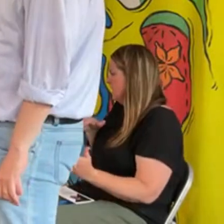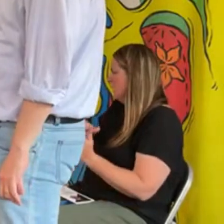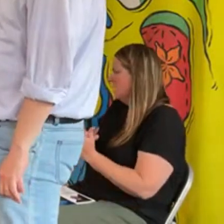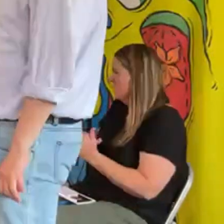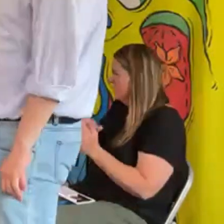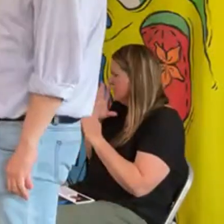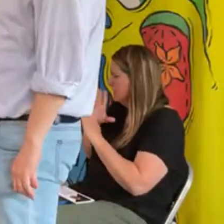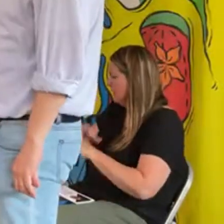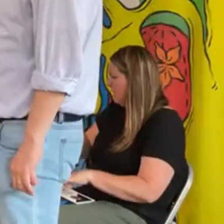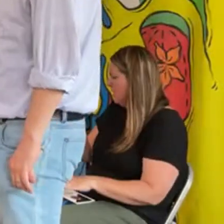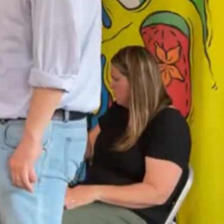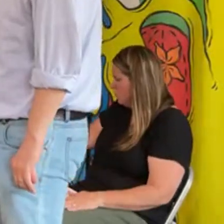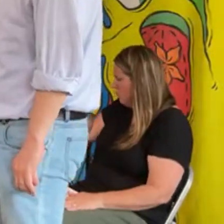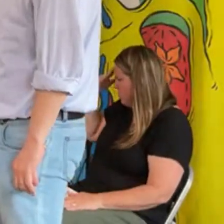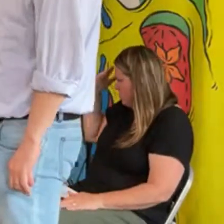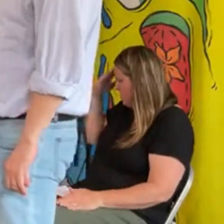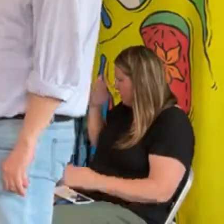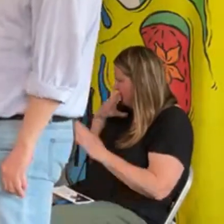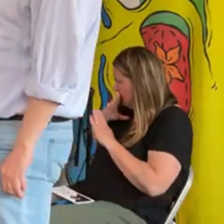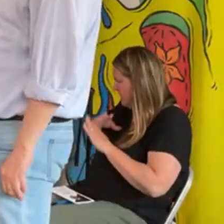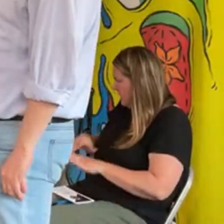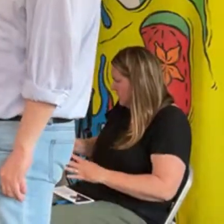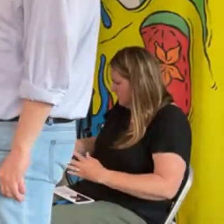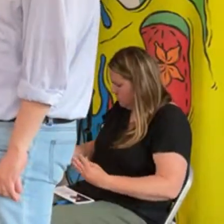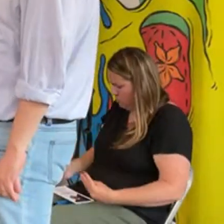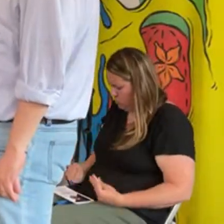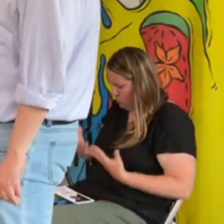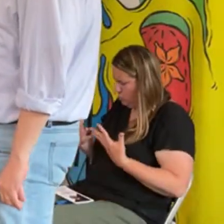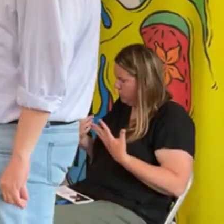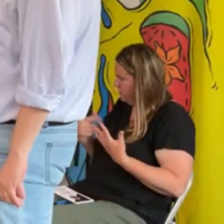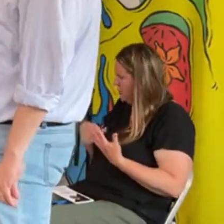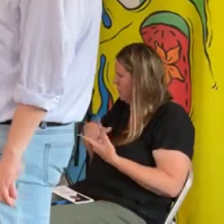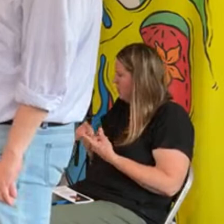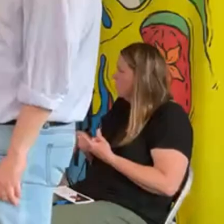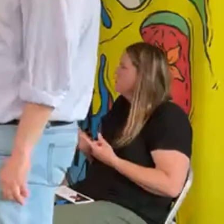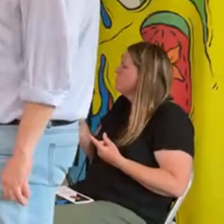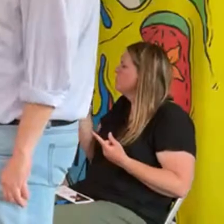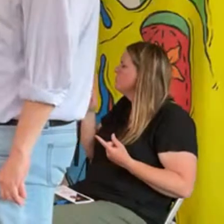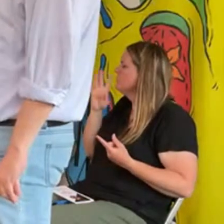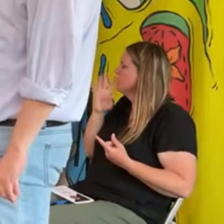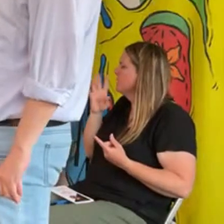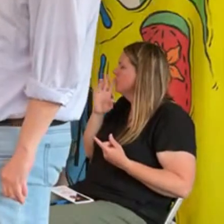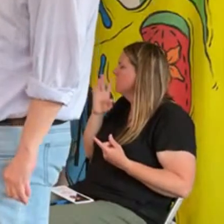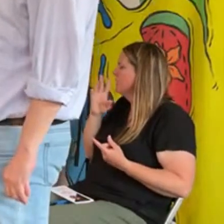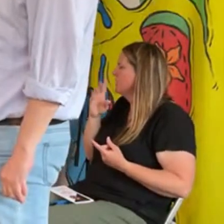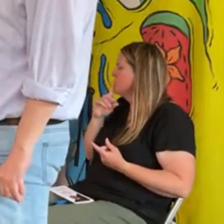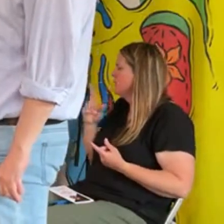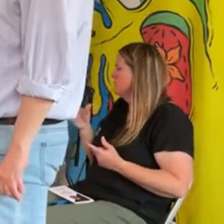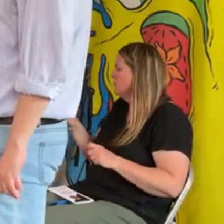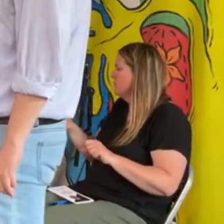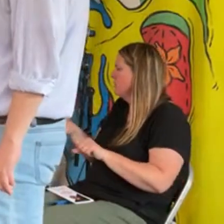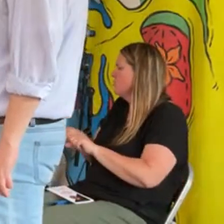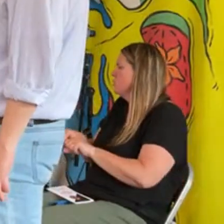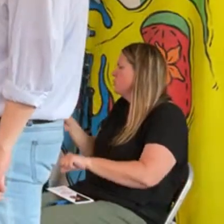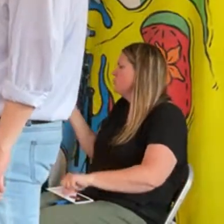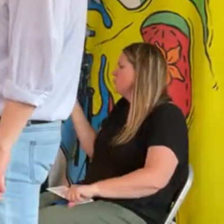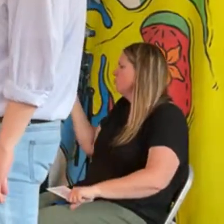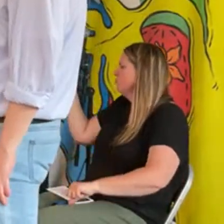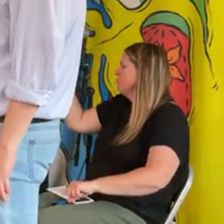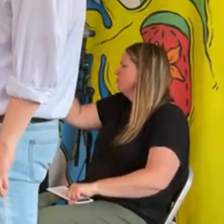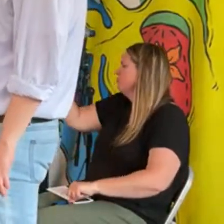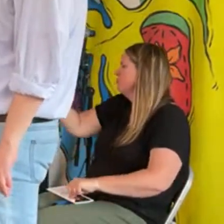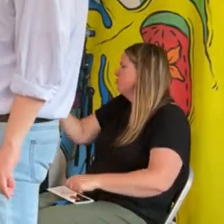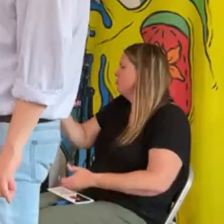silence known. That silence is what moves us to speak. To throw my truths